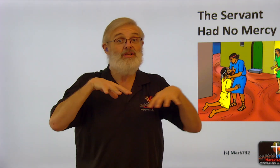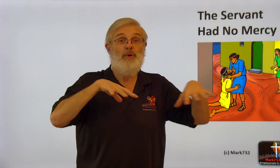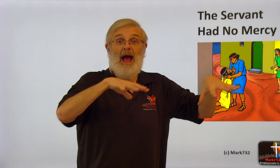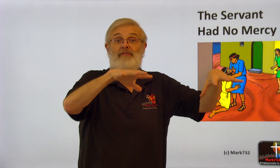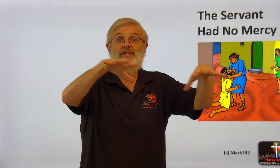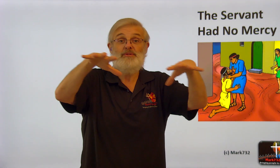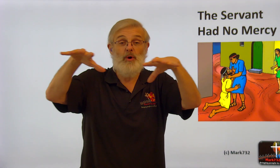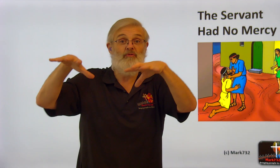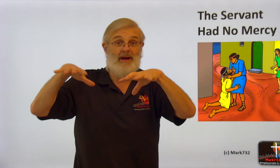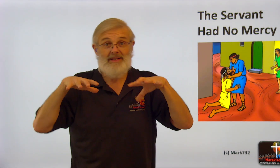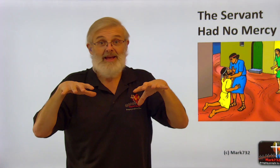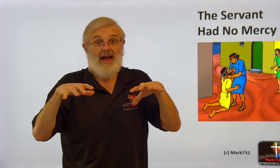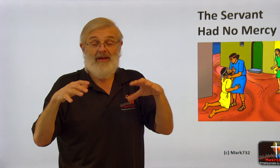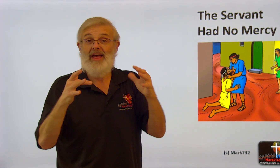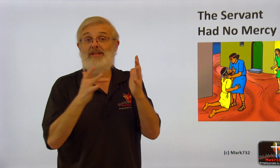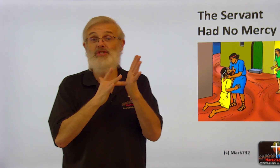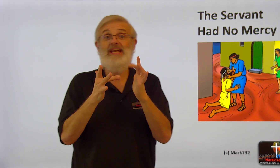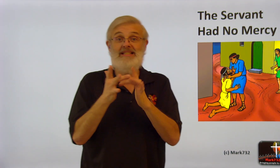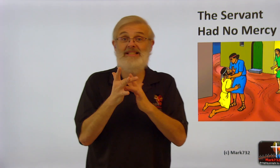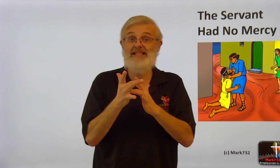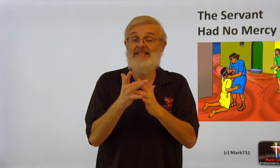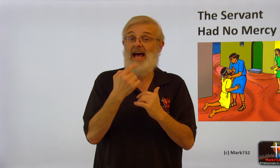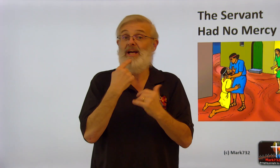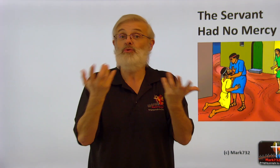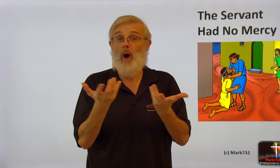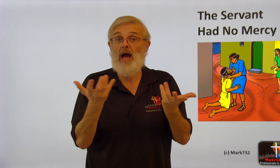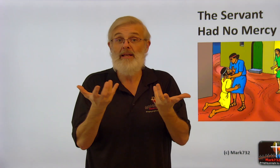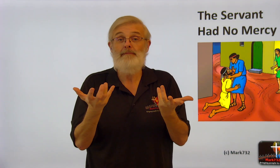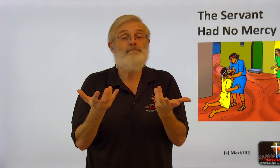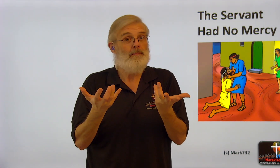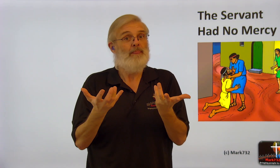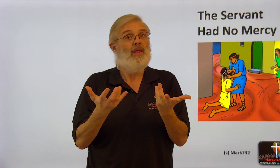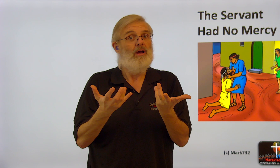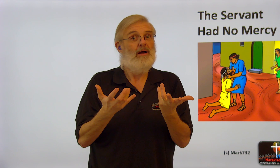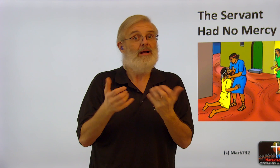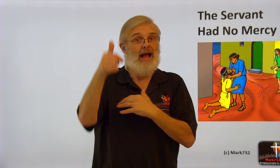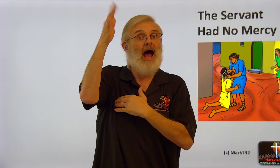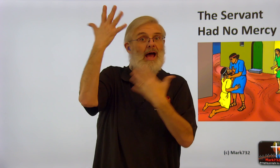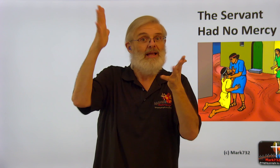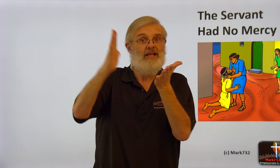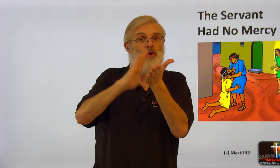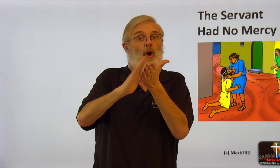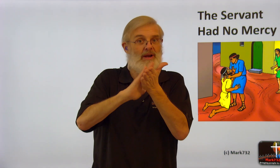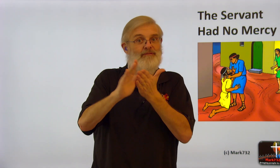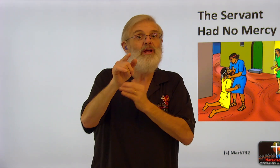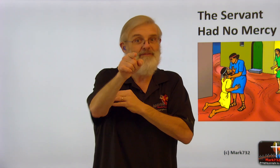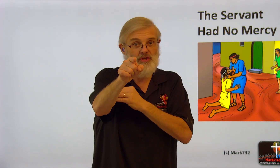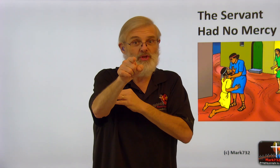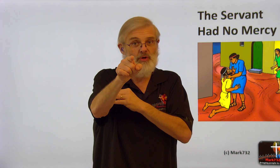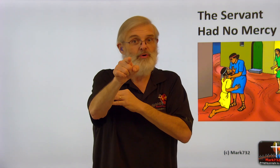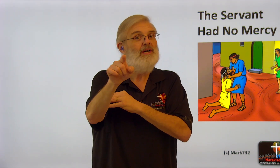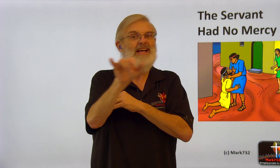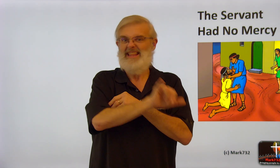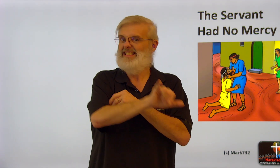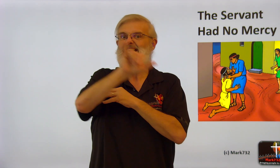have this movement. And then Jesus says, what? God has already forgiven you the